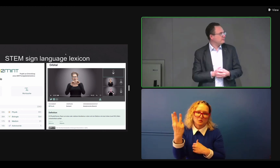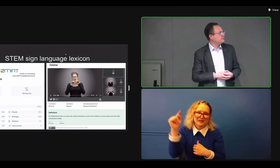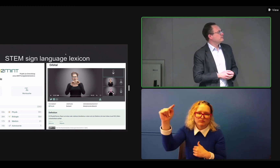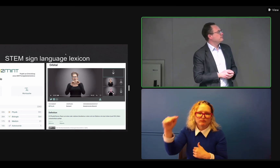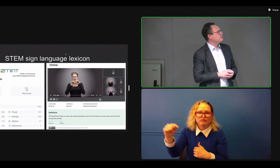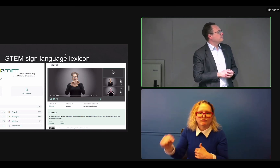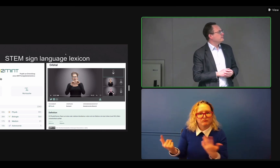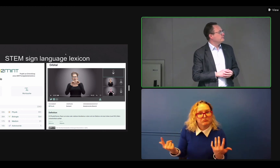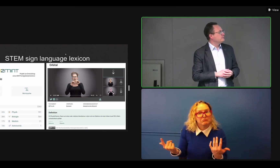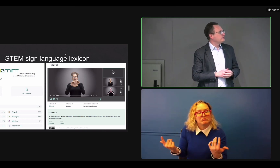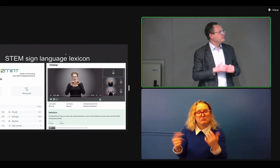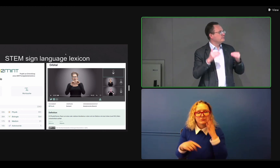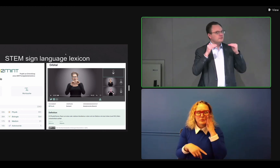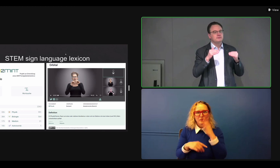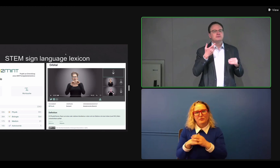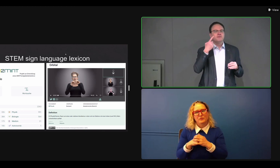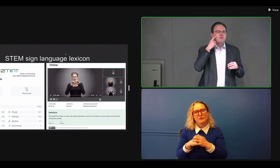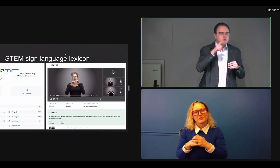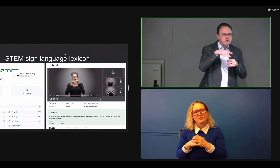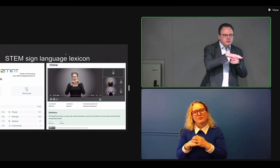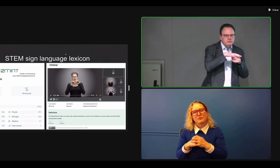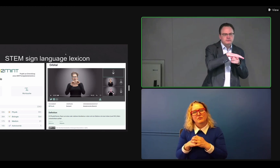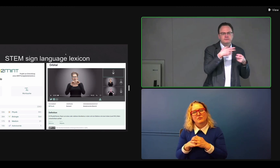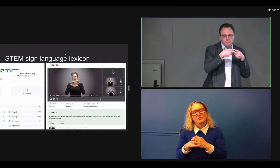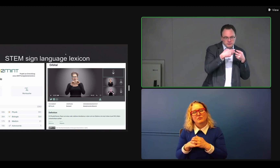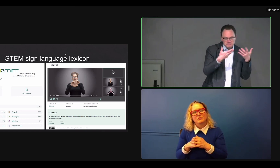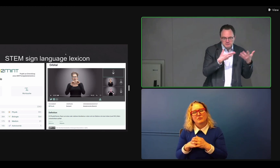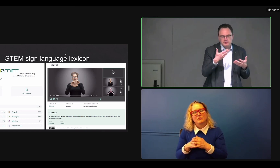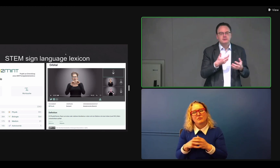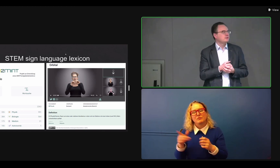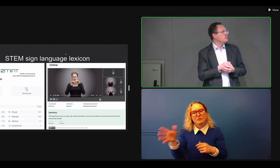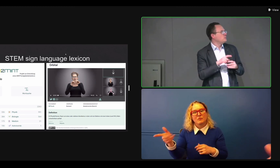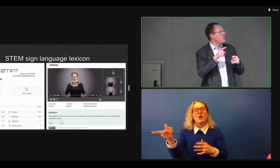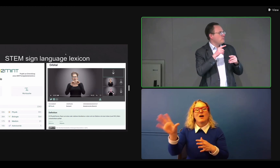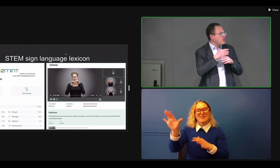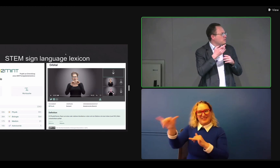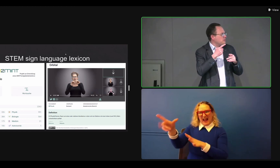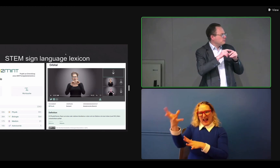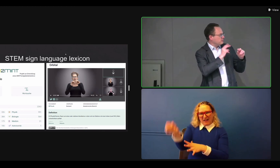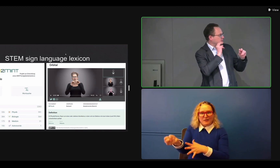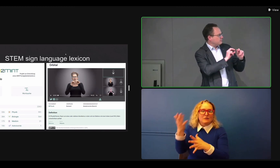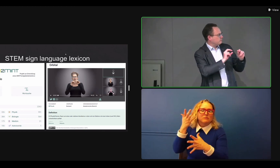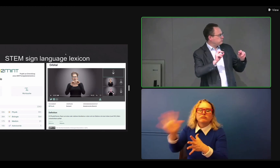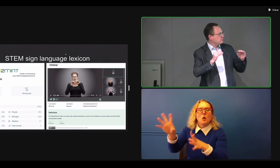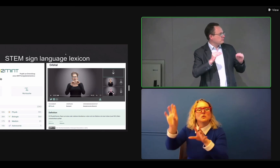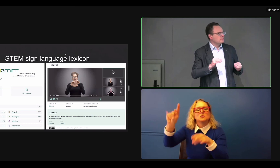can be translated into 3 or 4 different DGS signs. So there may be different sign